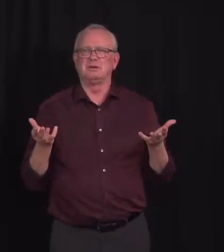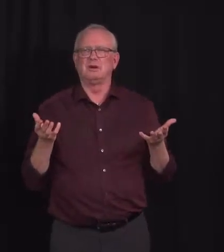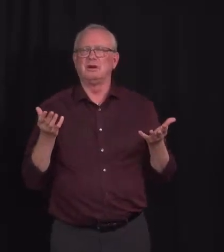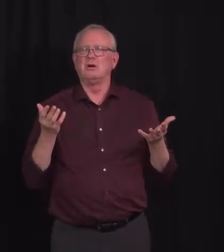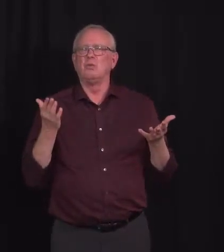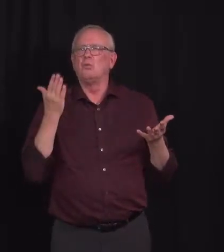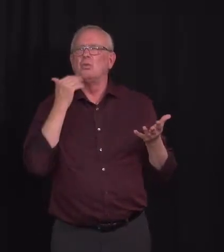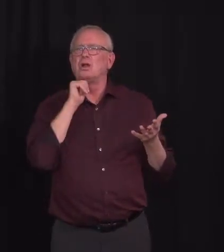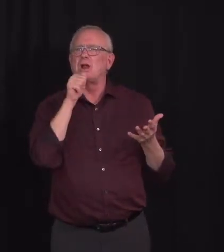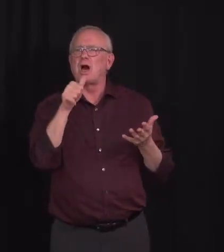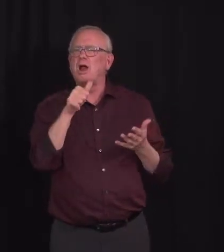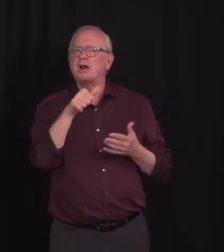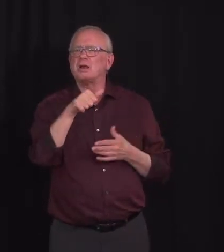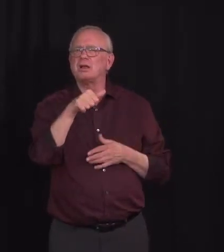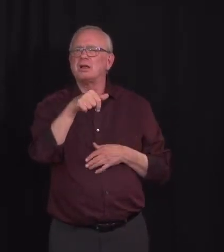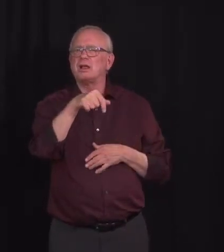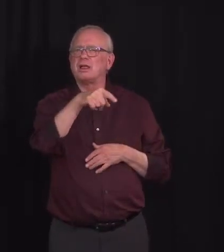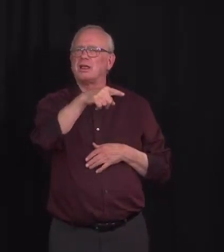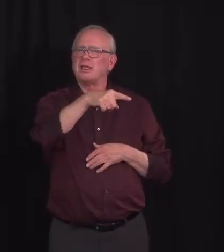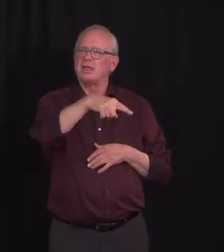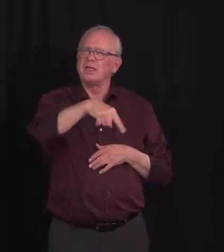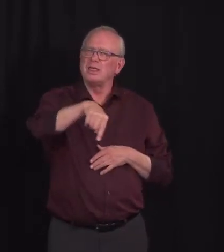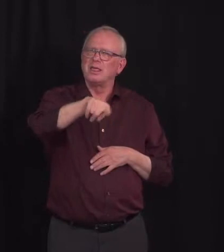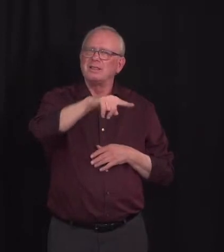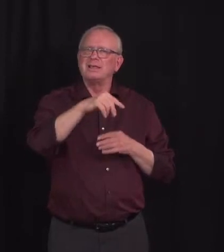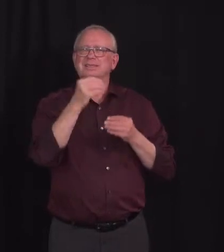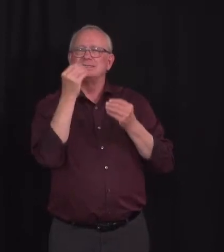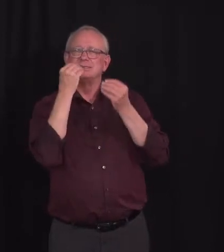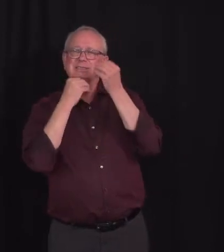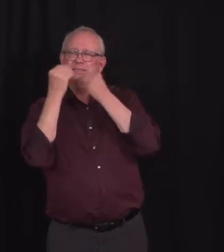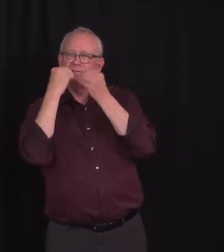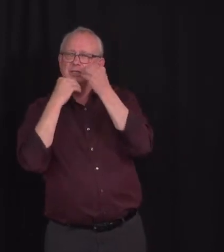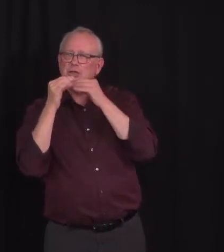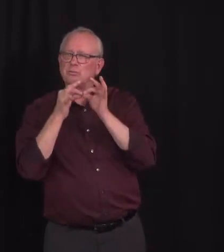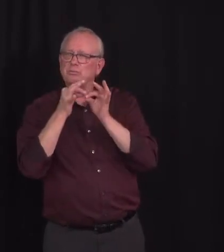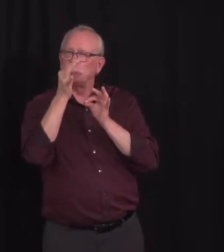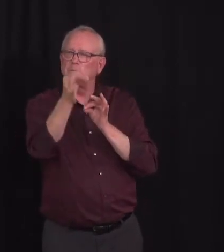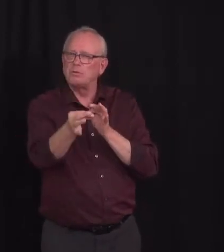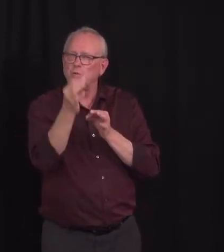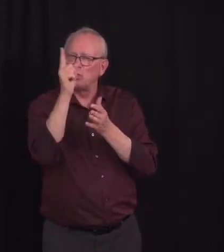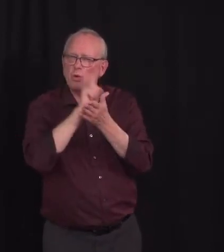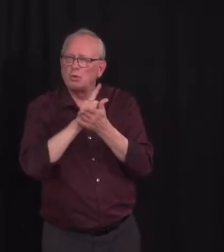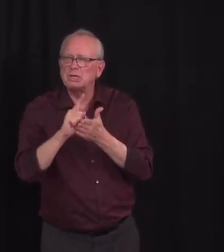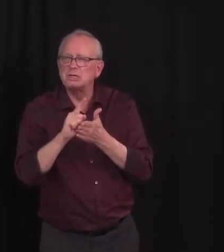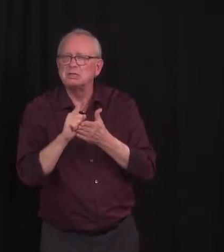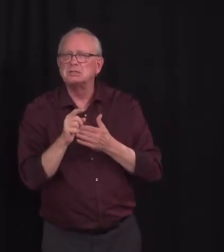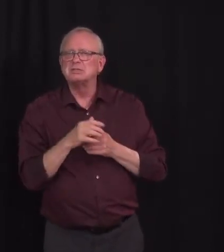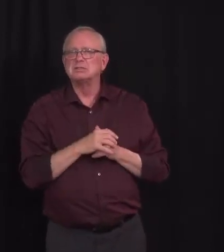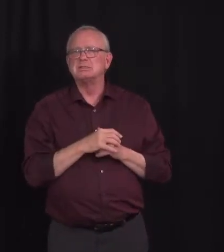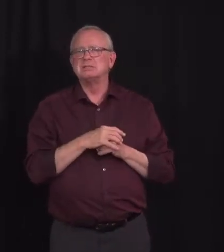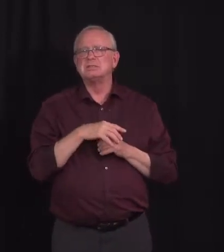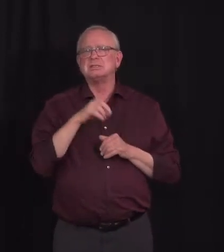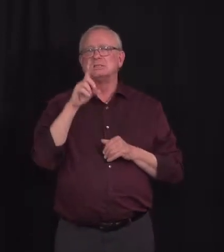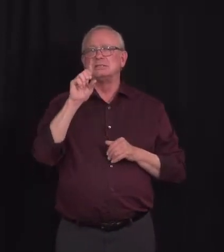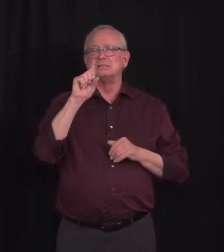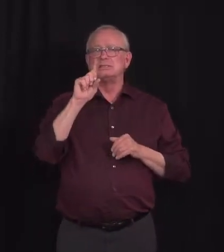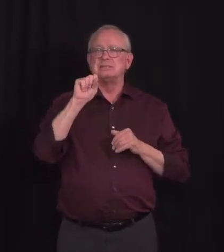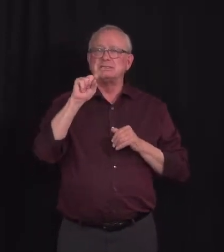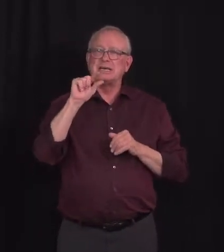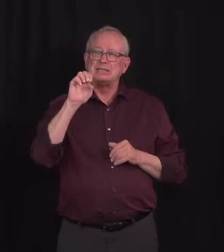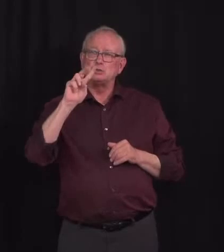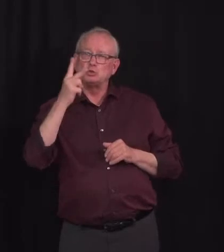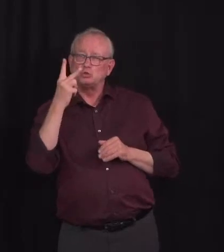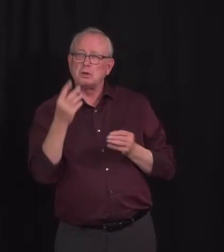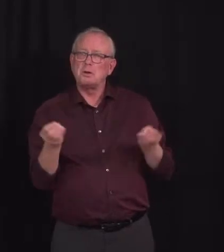just stalled the dinner maybe for a week, maybe until we were in stage 2 and people were back in gyms and back inside restaurants and back